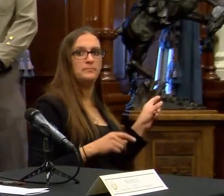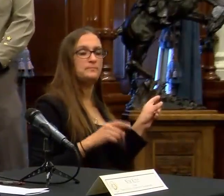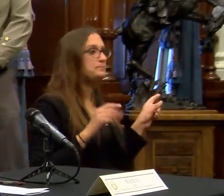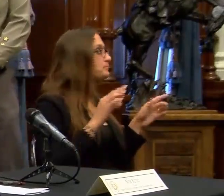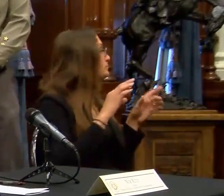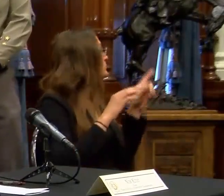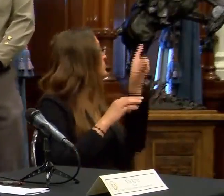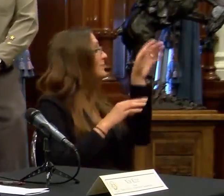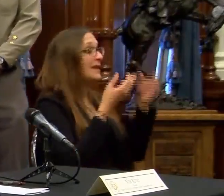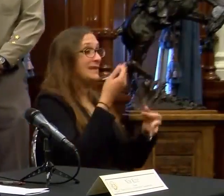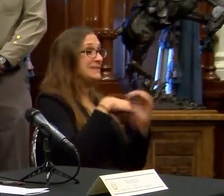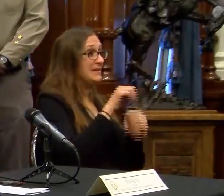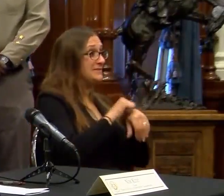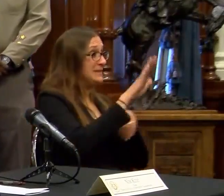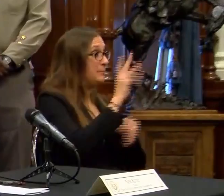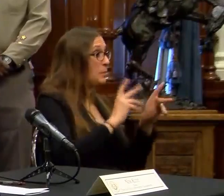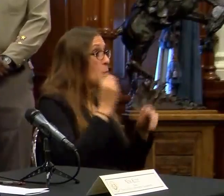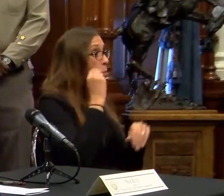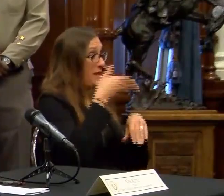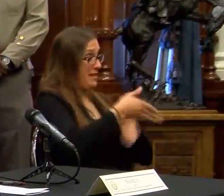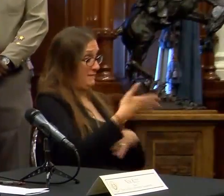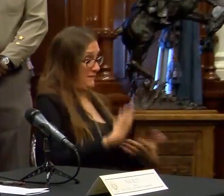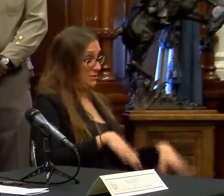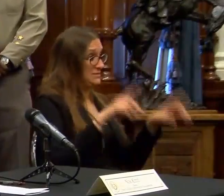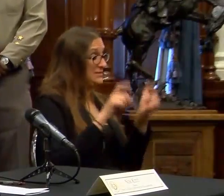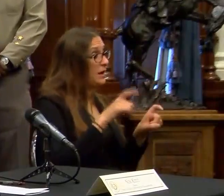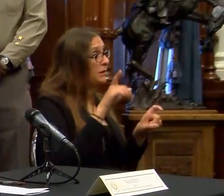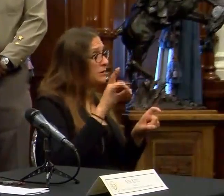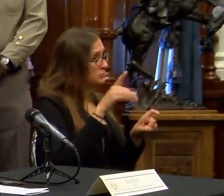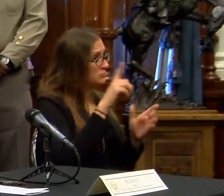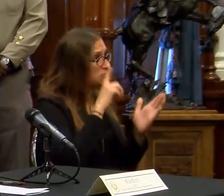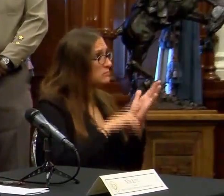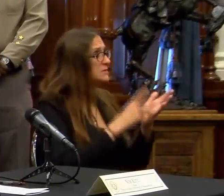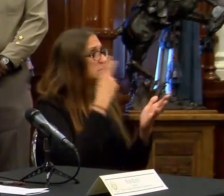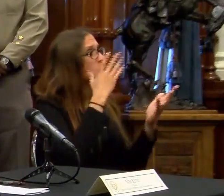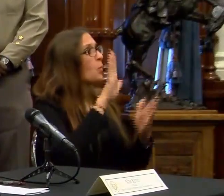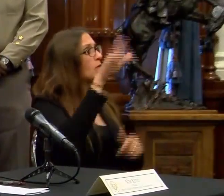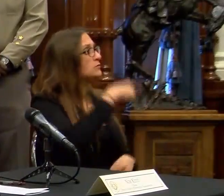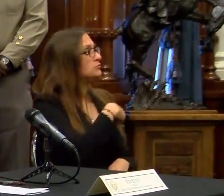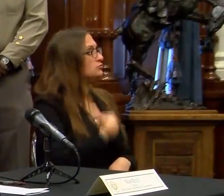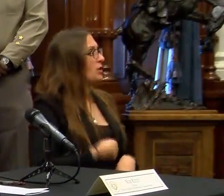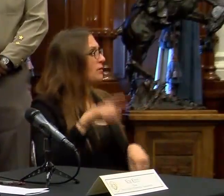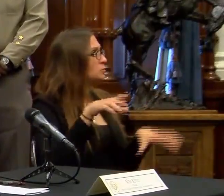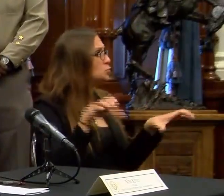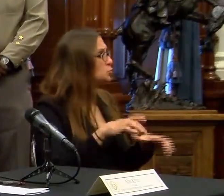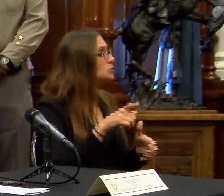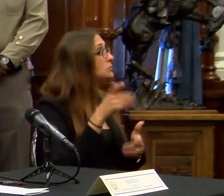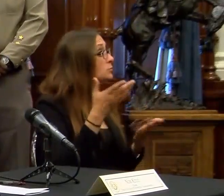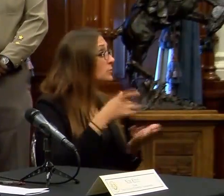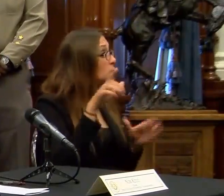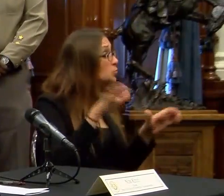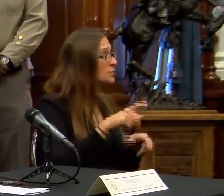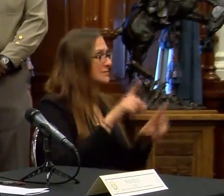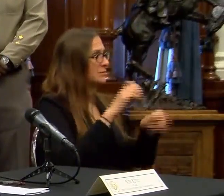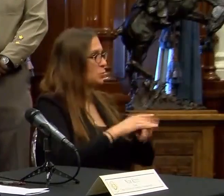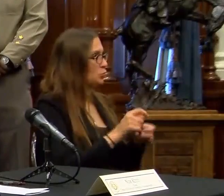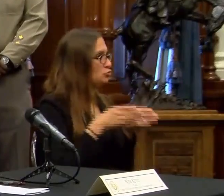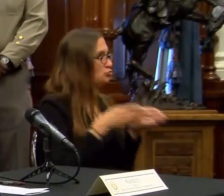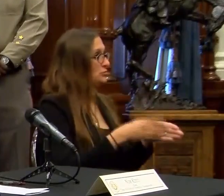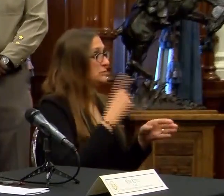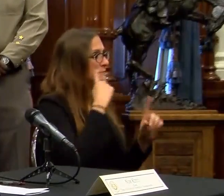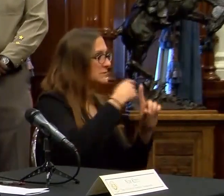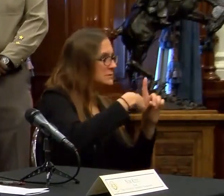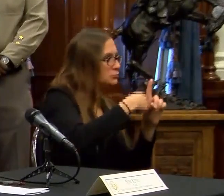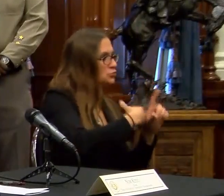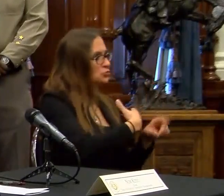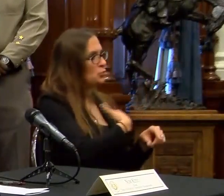Garrett, last question. Instead of sending people home after they're tested, have you looked at all of what China is doing, which is testing on the streets for temperature,